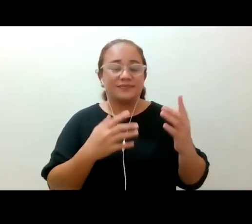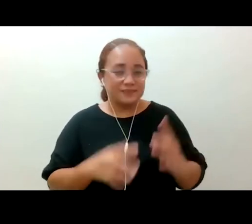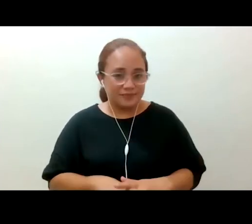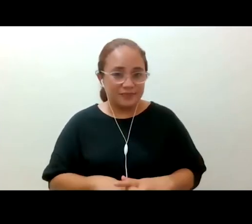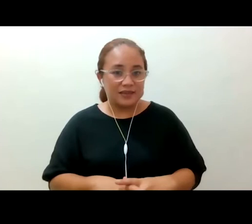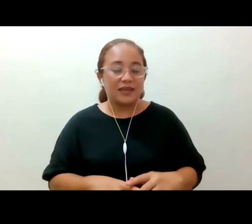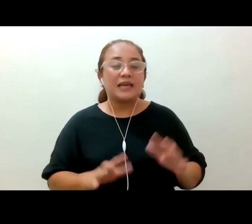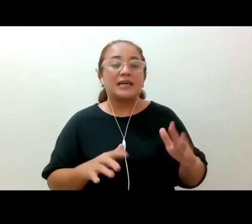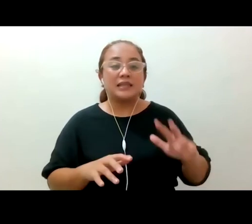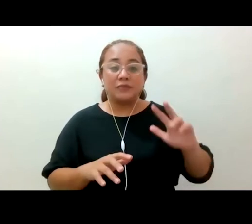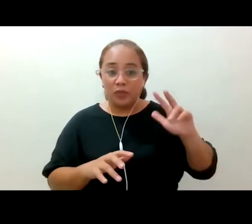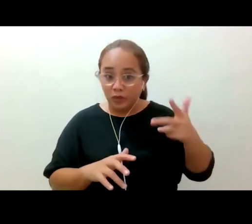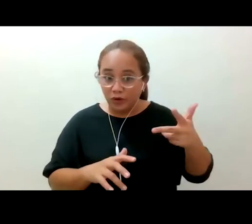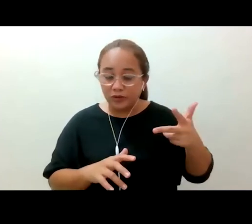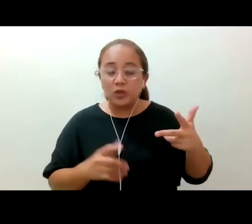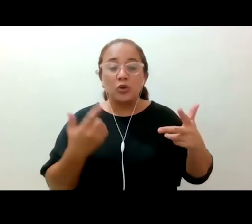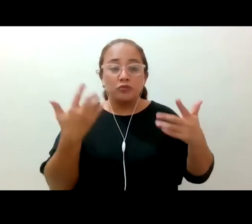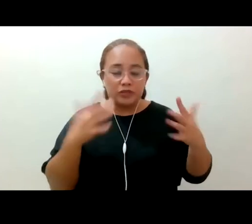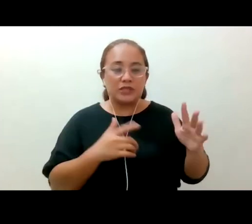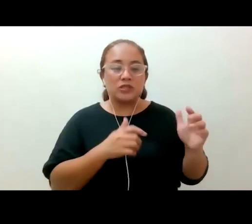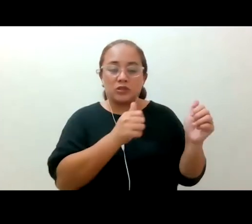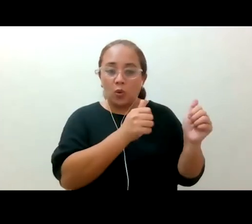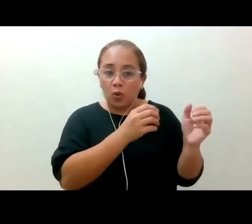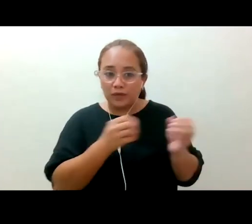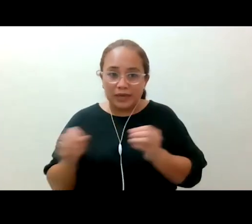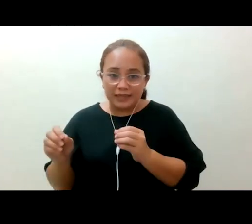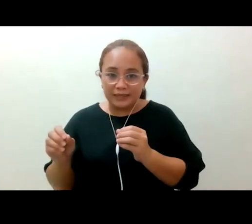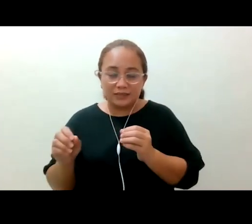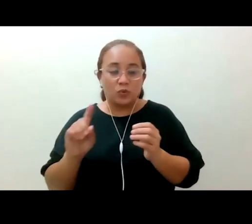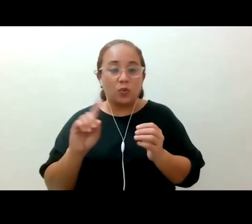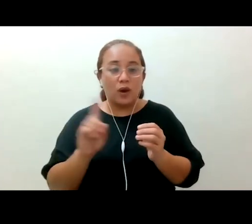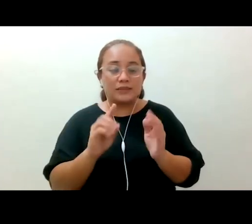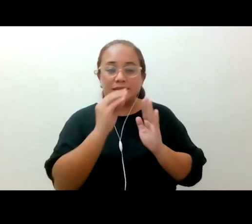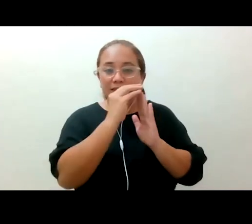In figure 3, we have organized by hand shape.